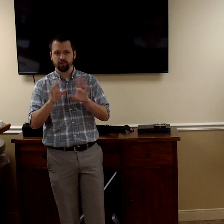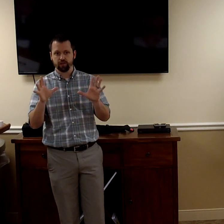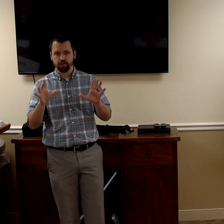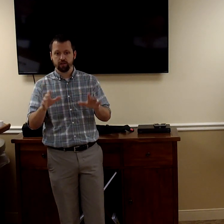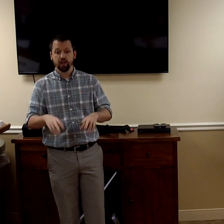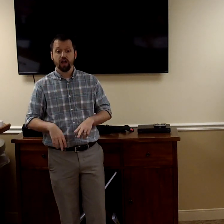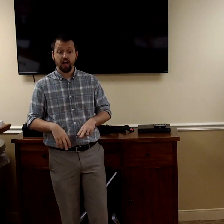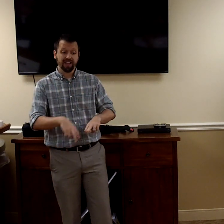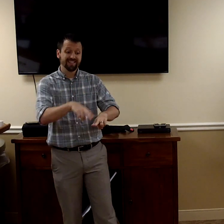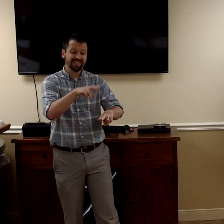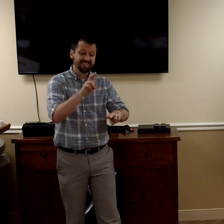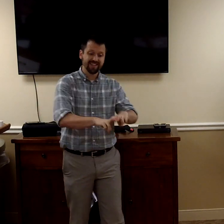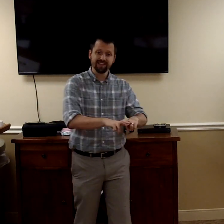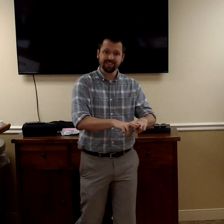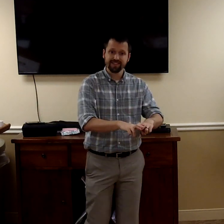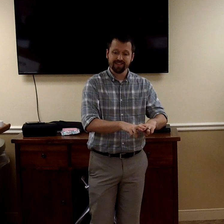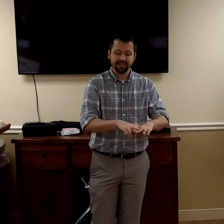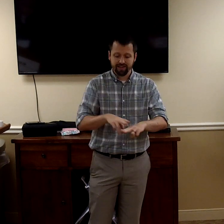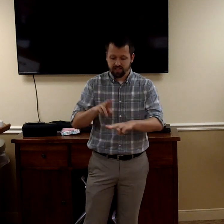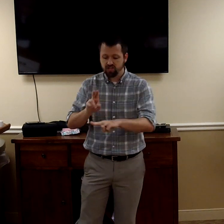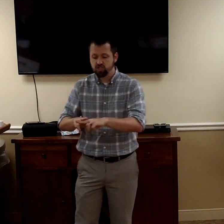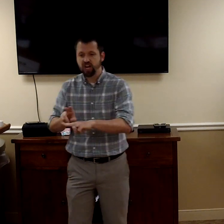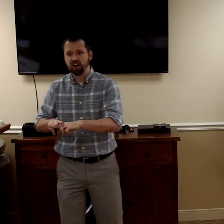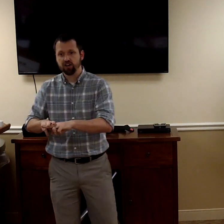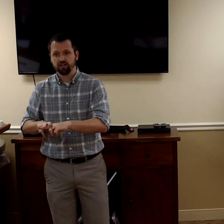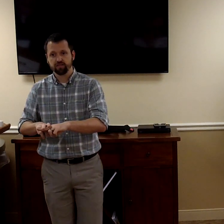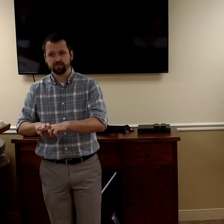clear. Sit, chair.